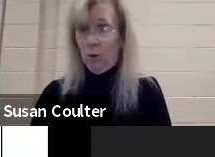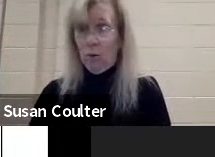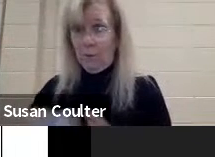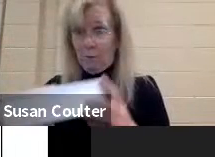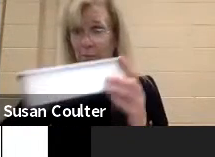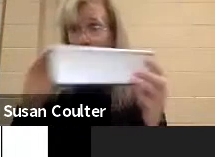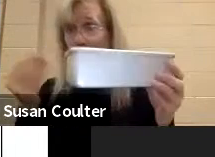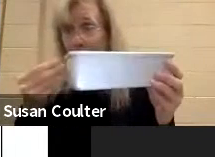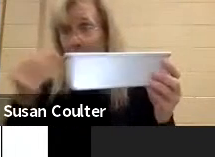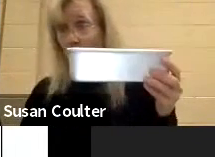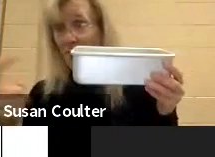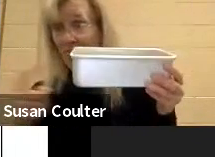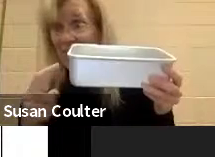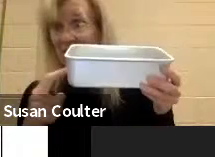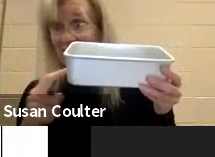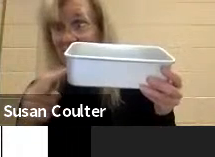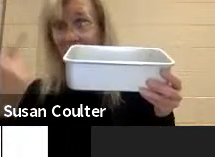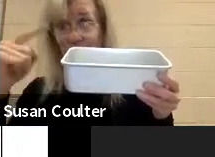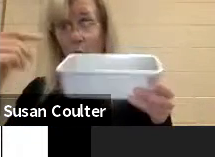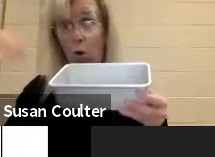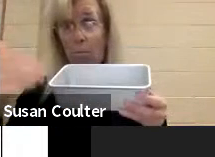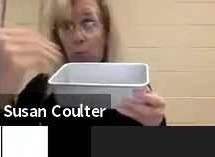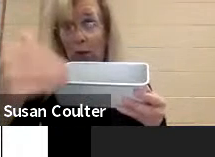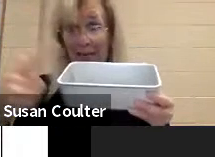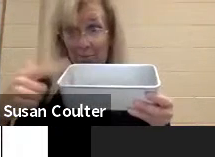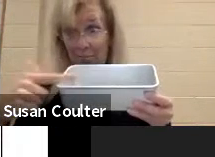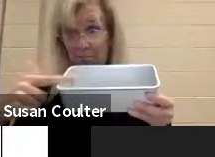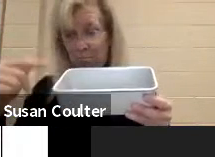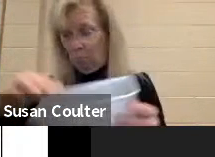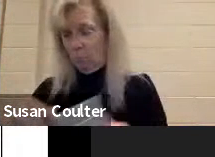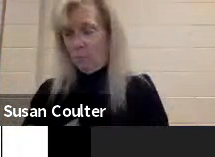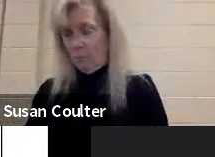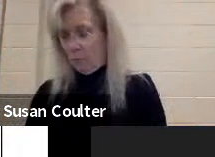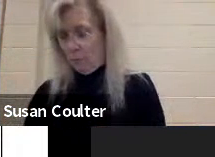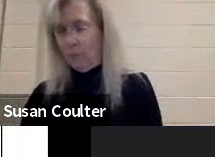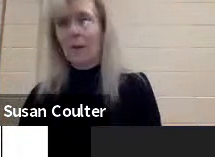before, but this for bread